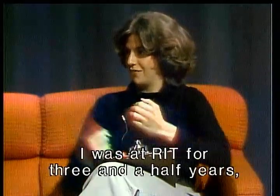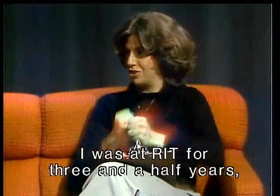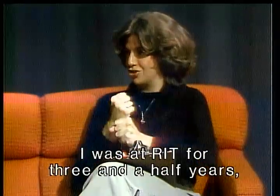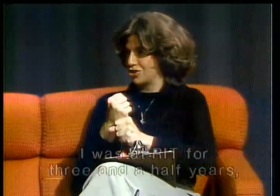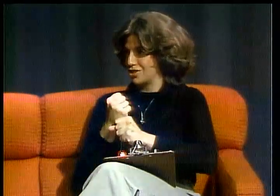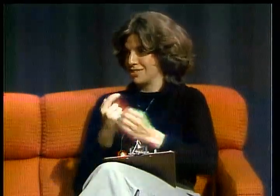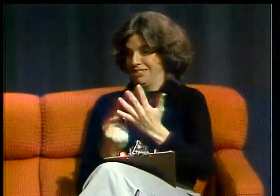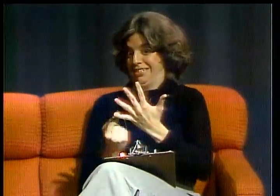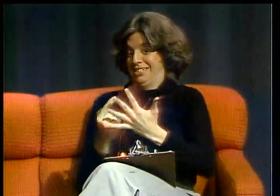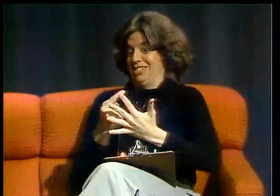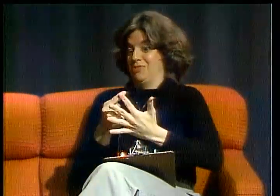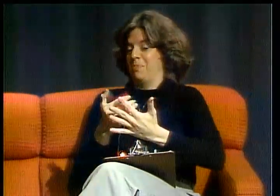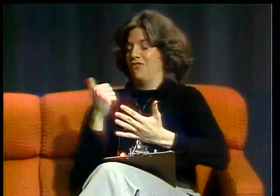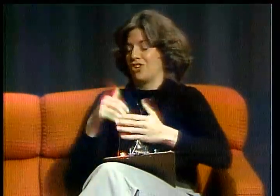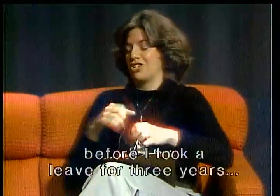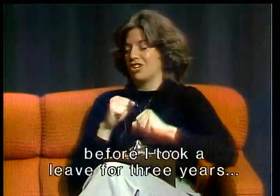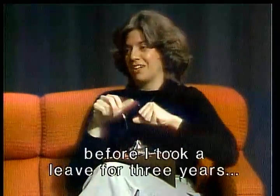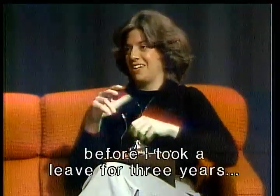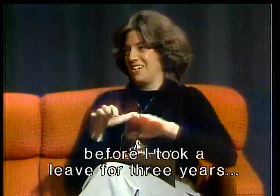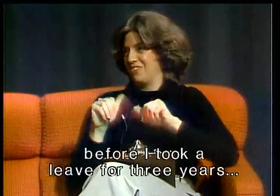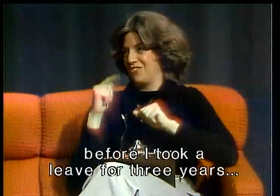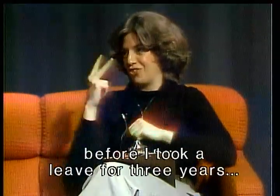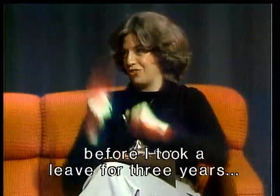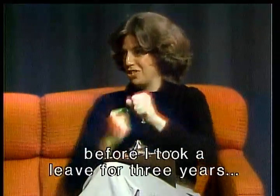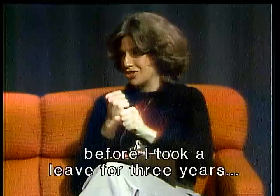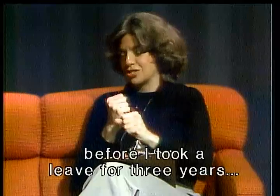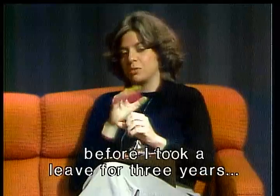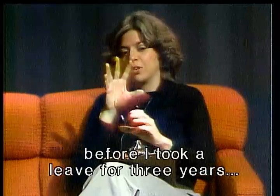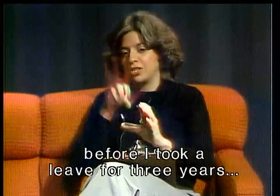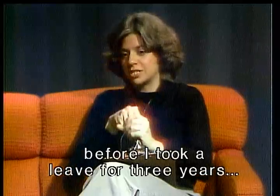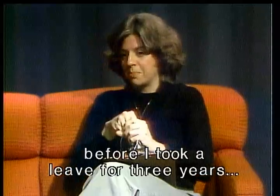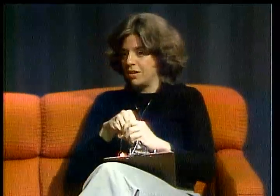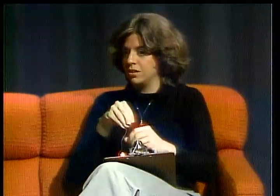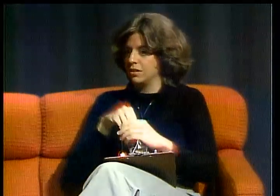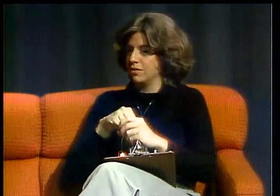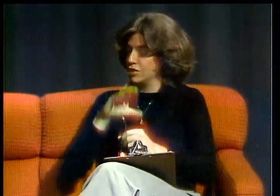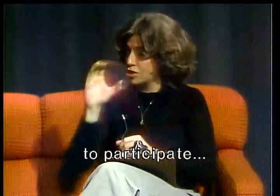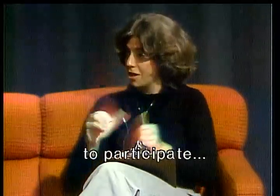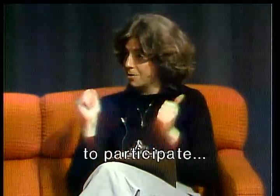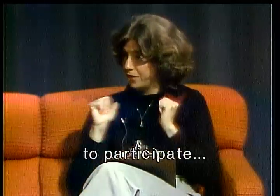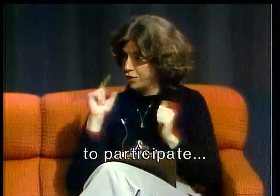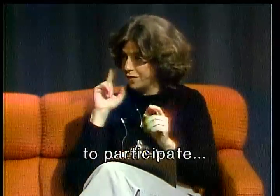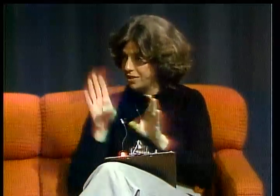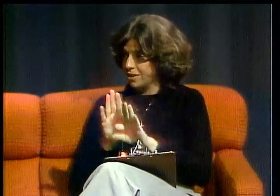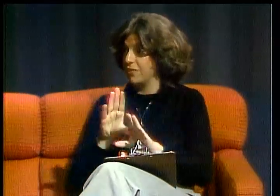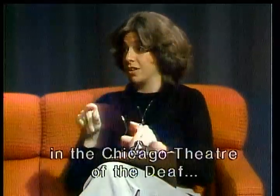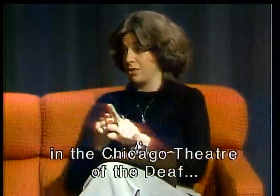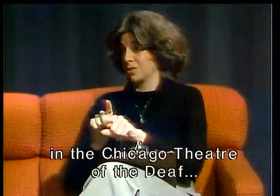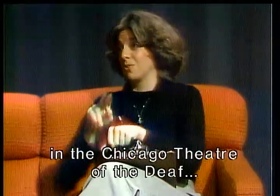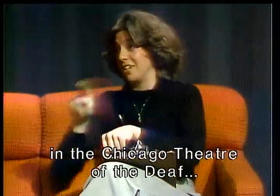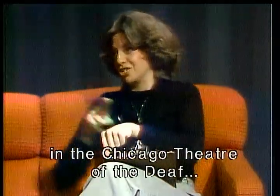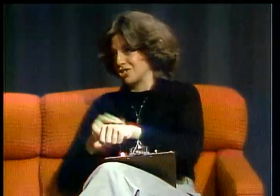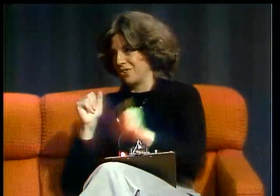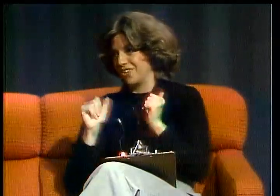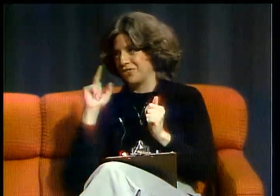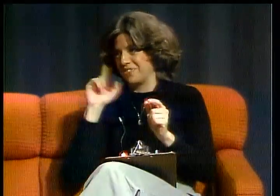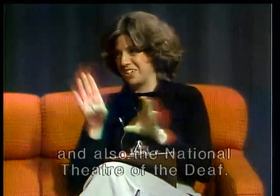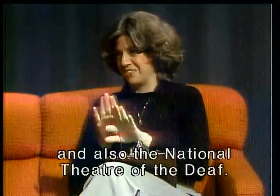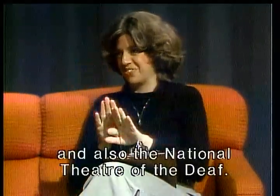3.5 years before I took a leave for 3 years to participate in the Chicago Theater of the Deaf and also the National Theater of the Deaf.